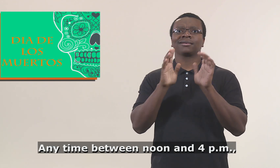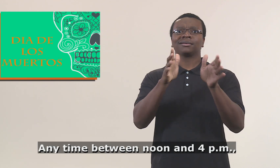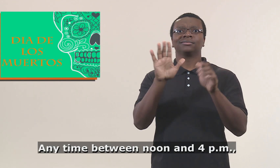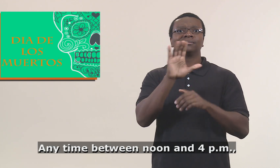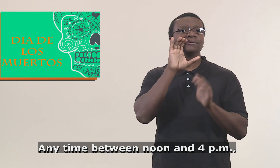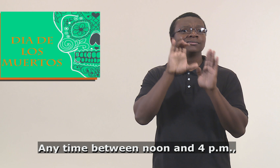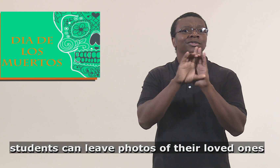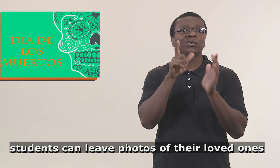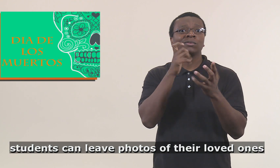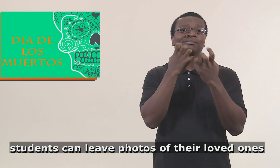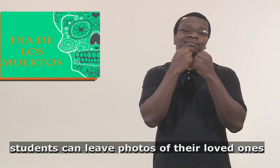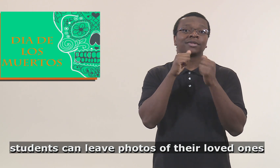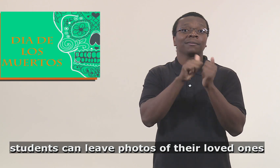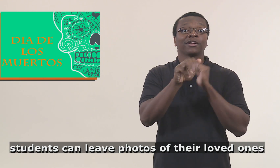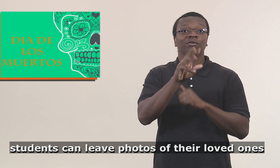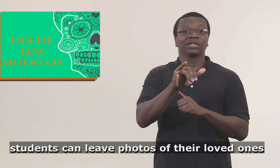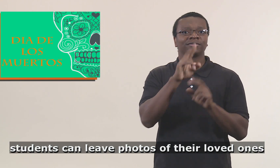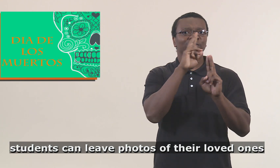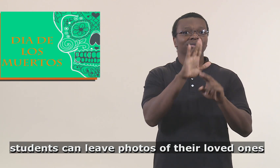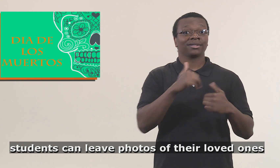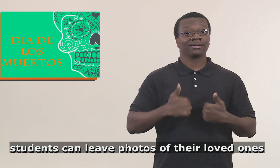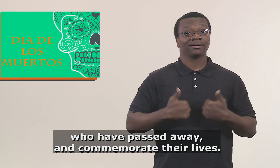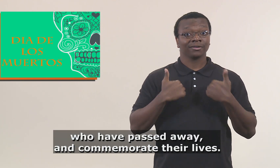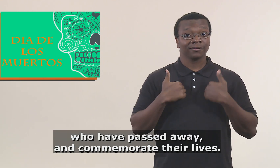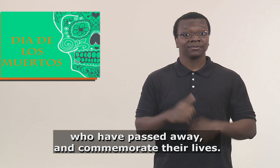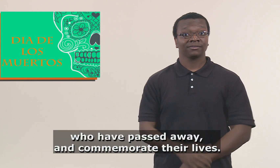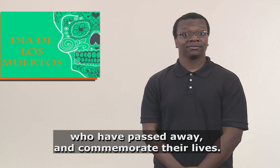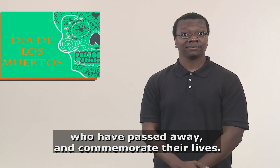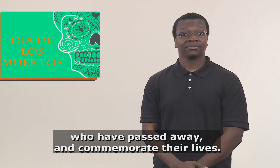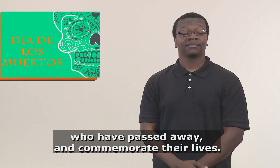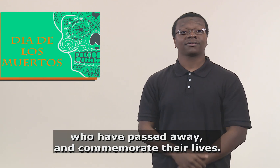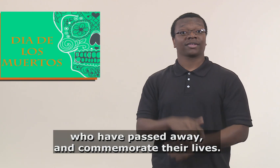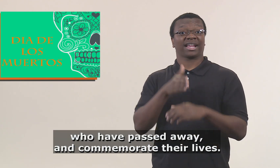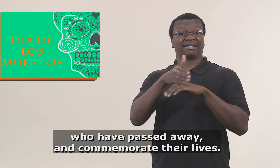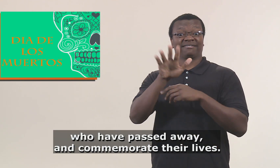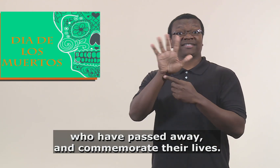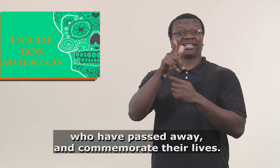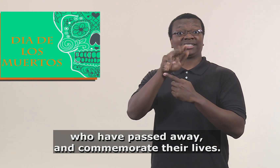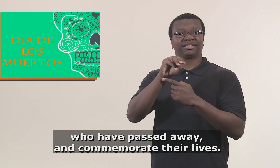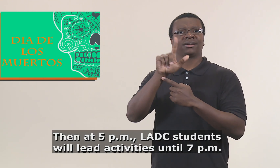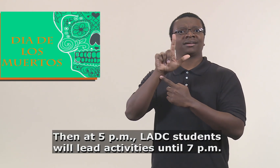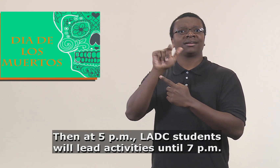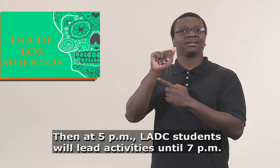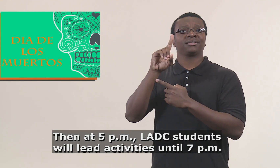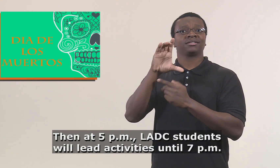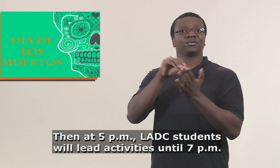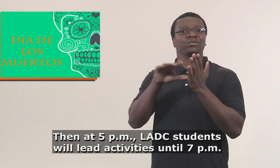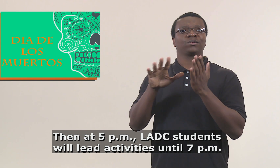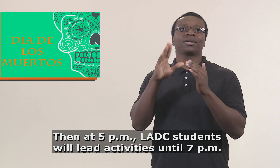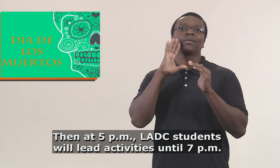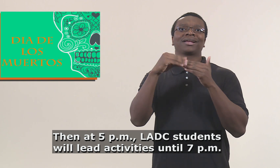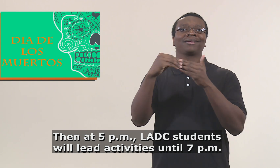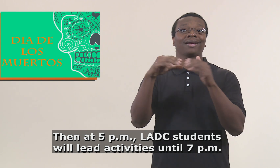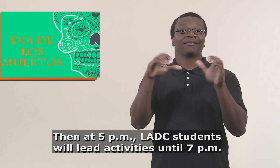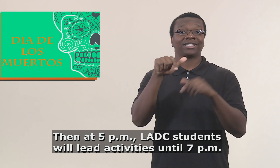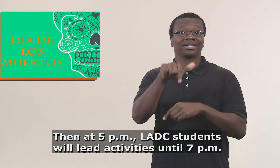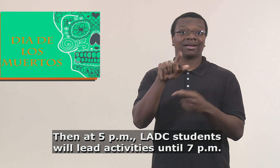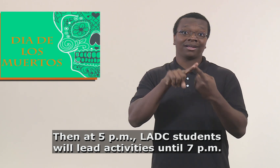4 p.m., students can leave photos of their loved ones who have passed away and commemorate their lives. Then at 5 p.m., LADC students will